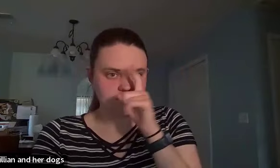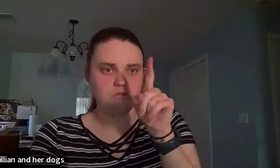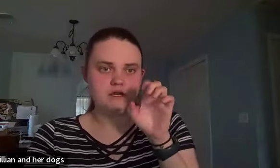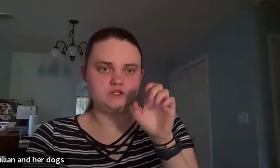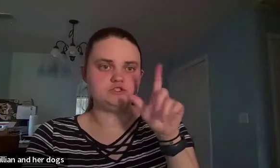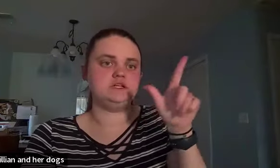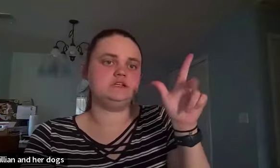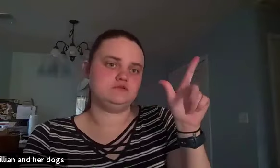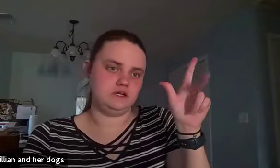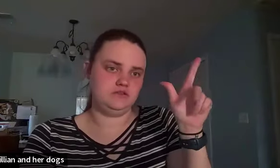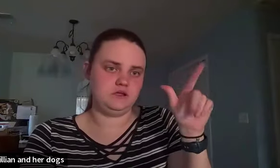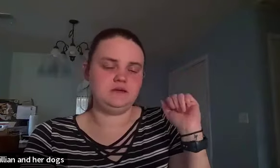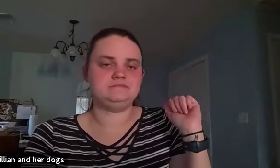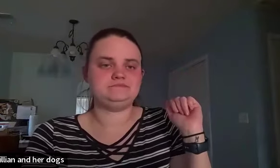So 123.